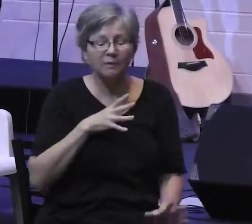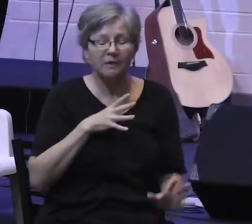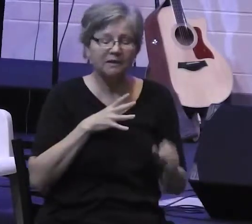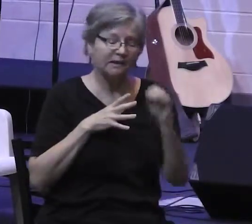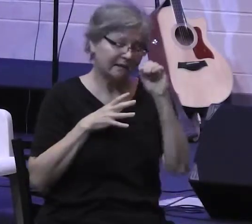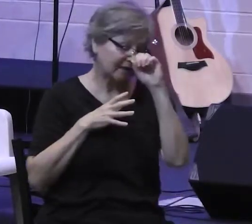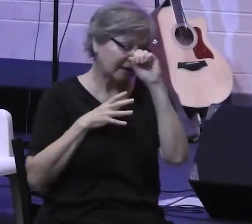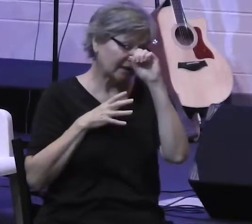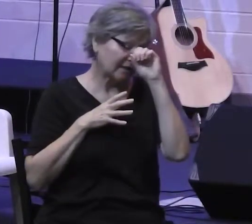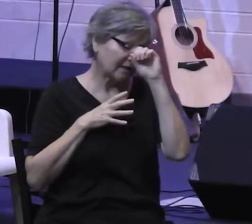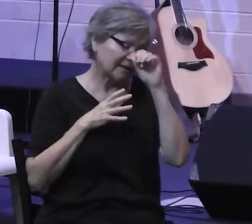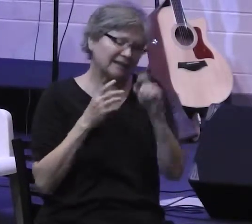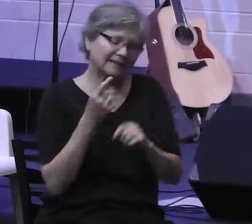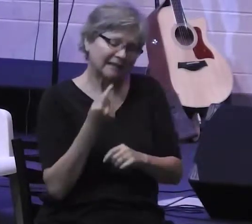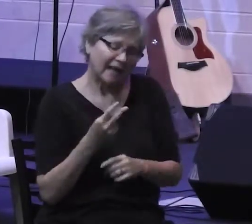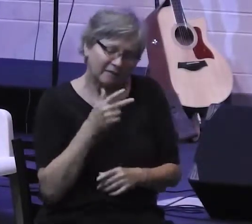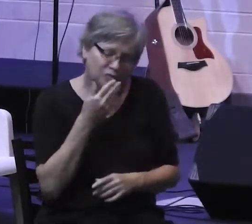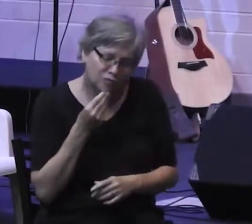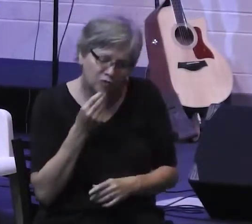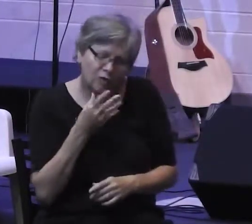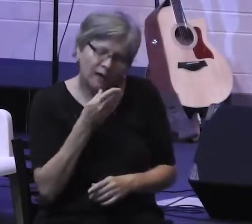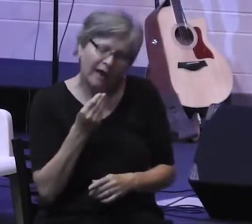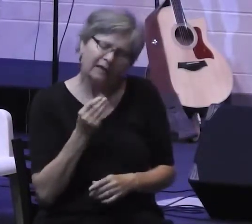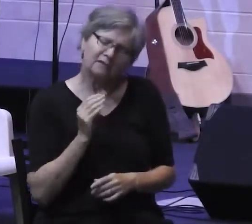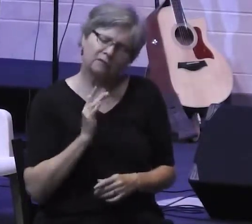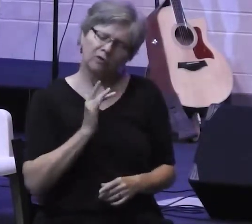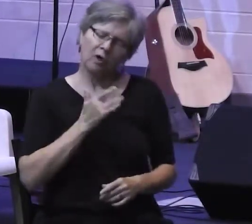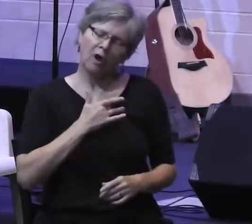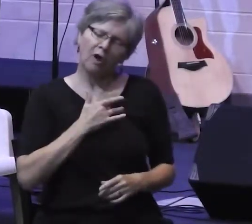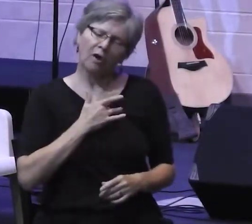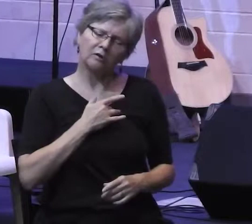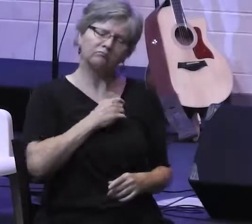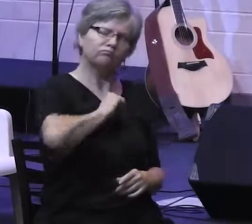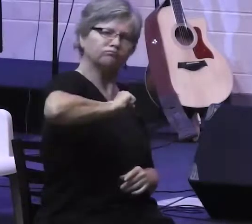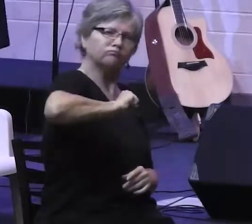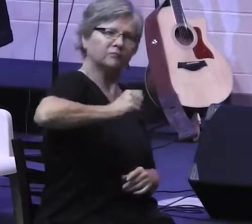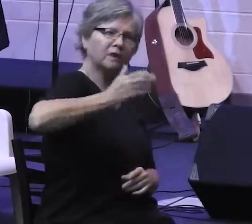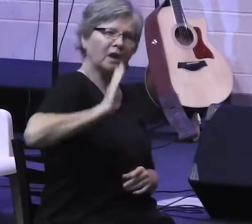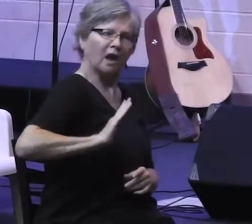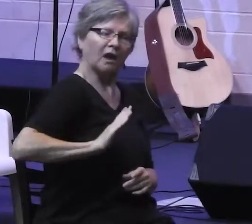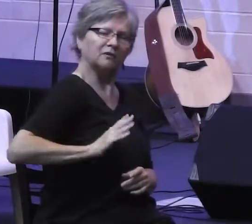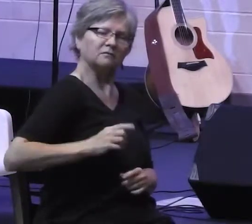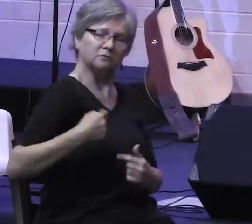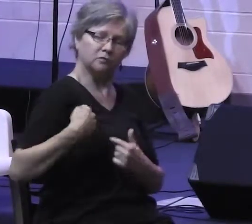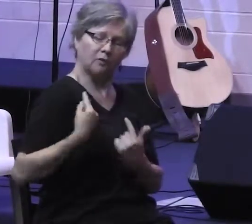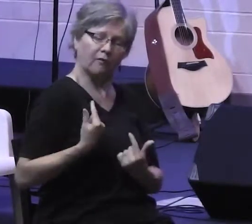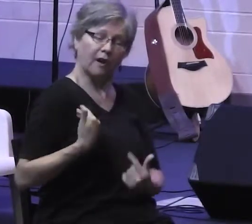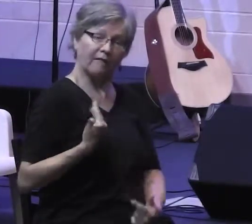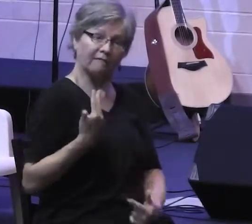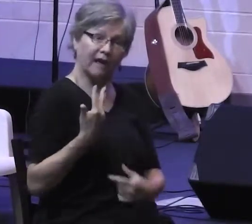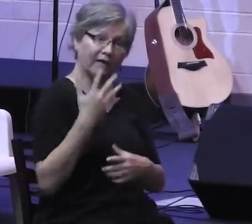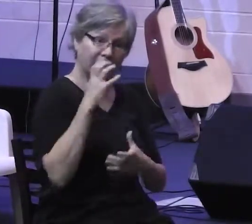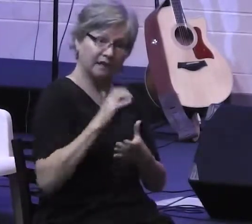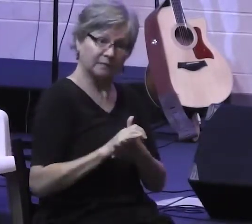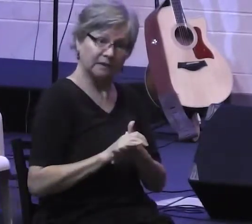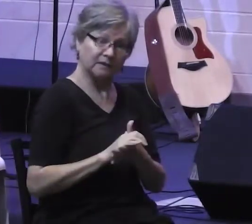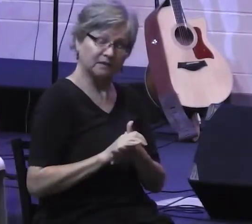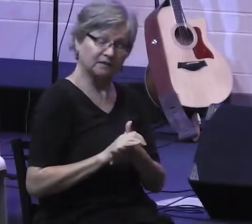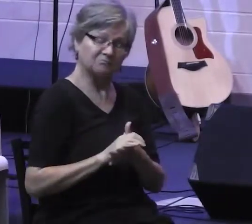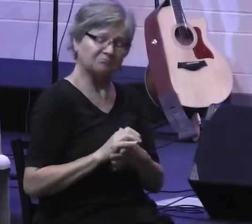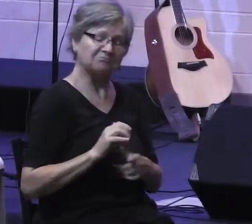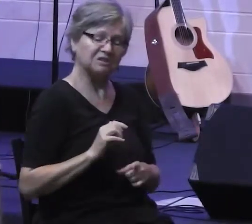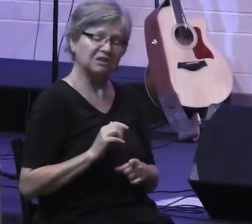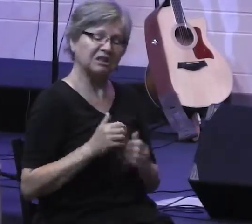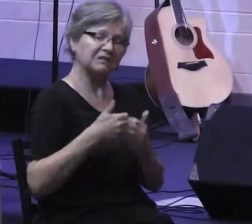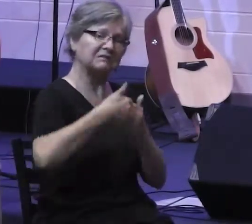that socially, but in her own heart, she's turned from God. She's had 5 husbands, and the one she's with is not her own husband. And she couldn't be